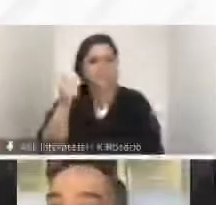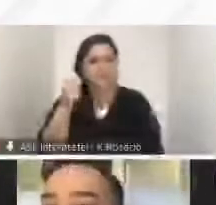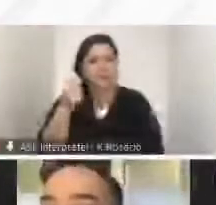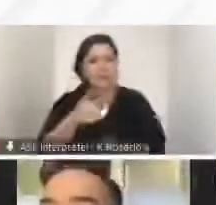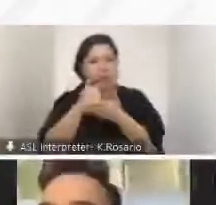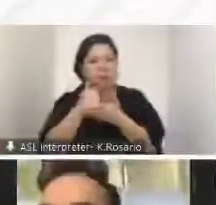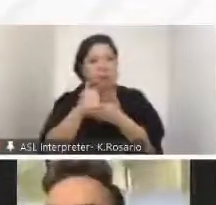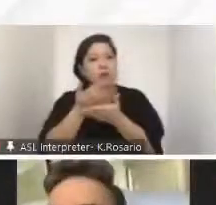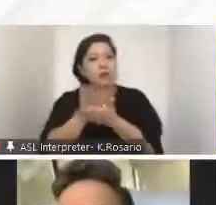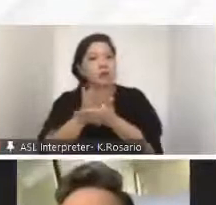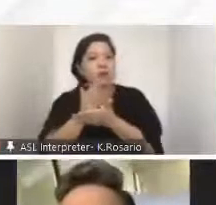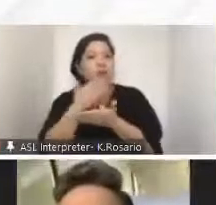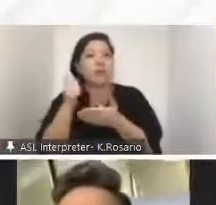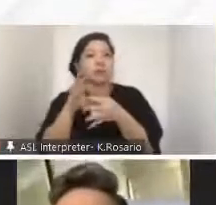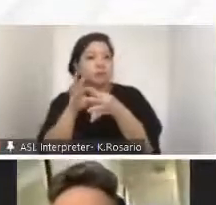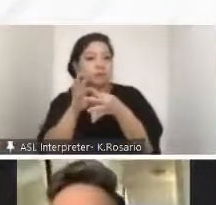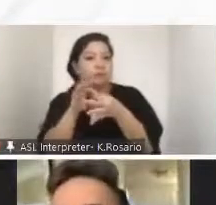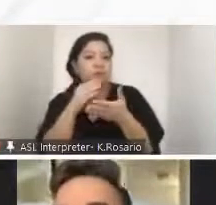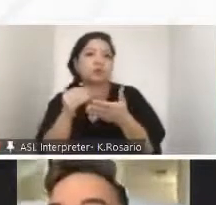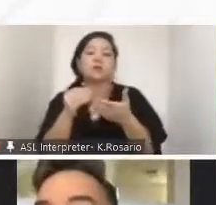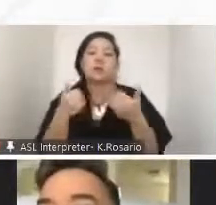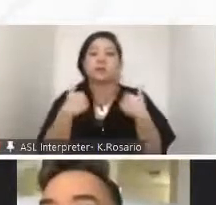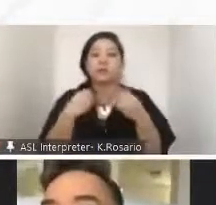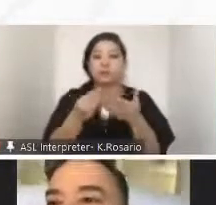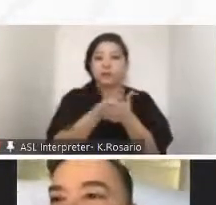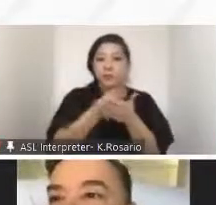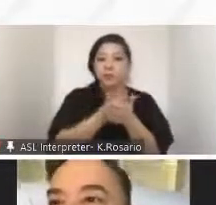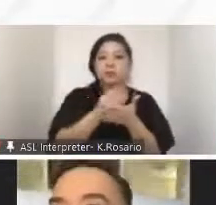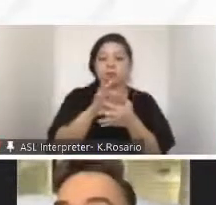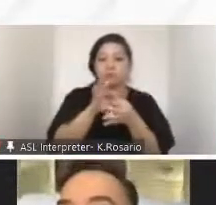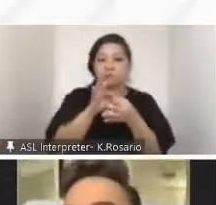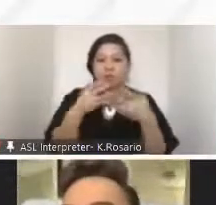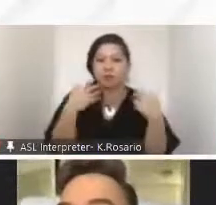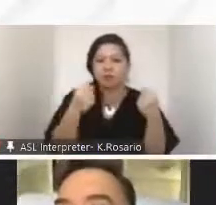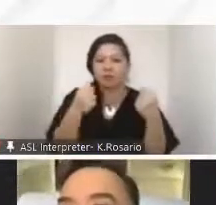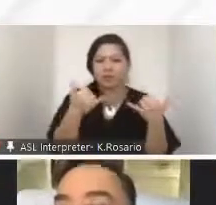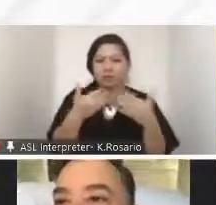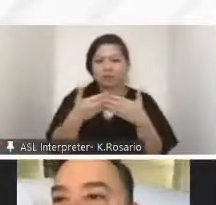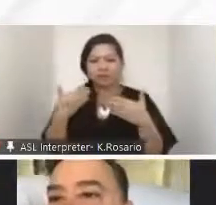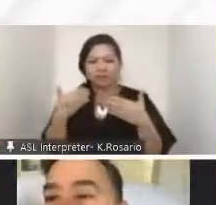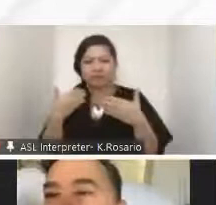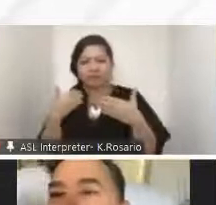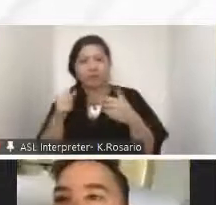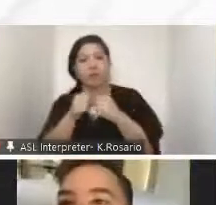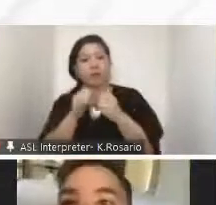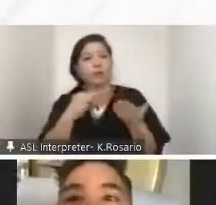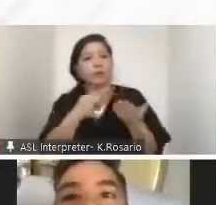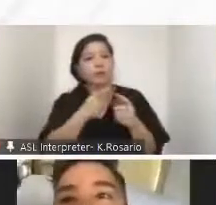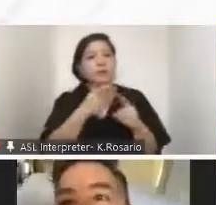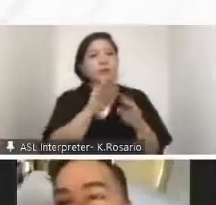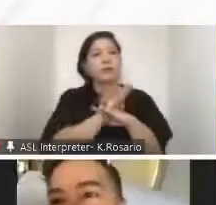partnerships. He is committed to forging new partnerships and strengthening existing relationships with members from the business,